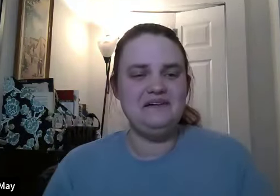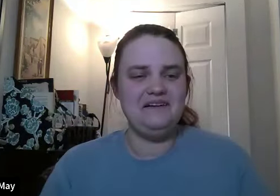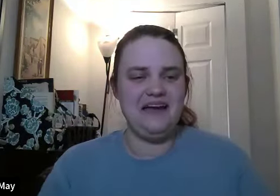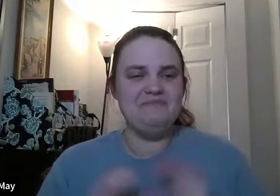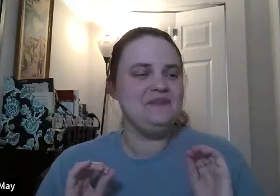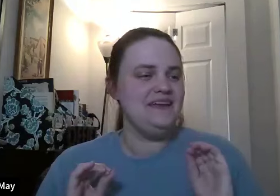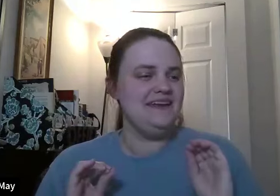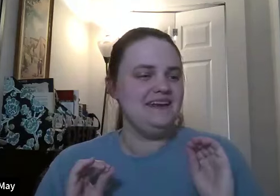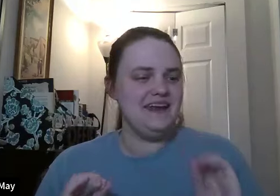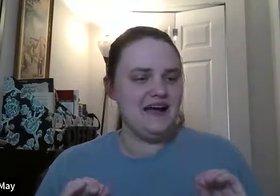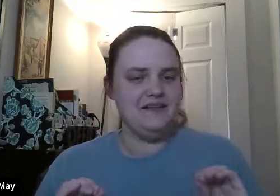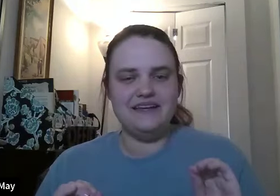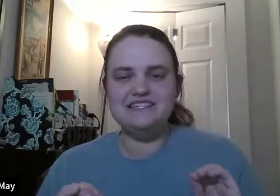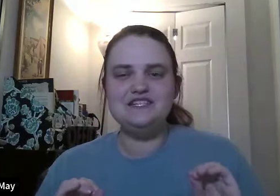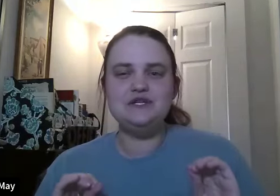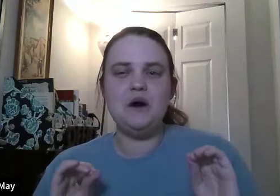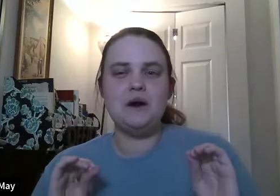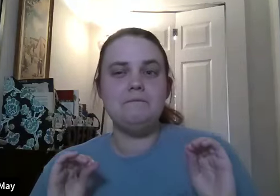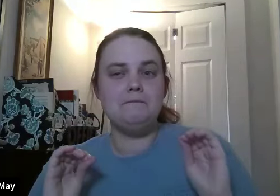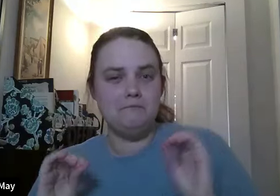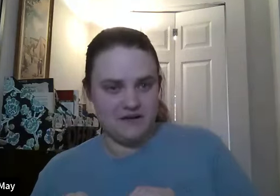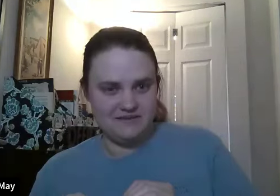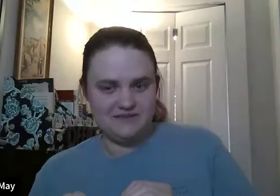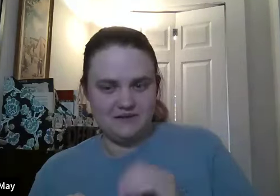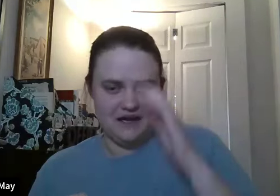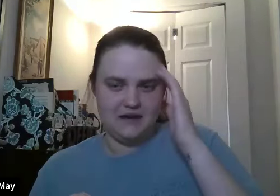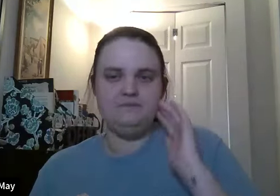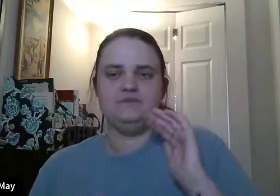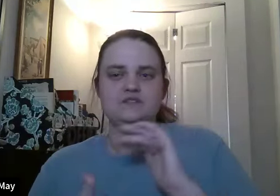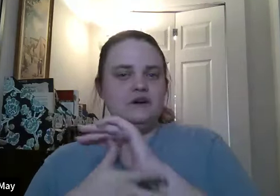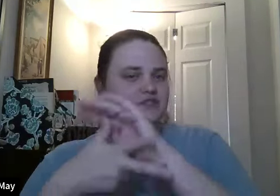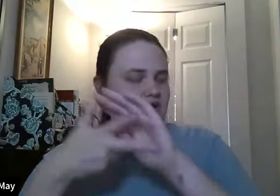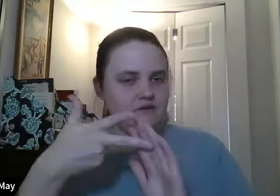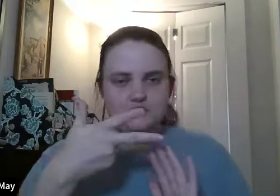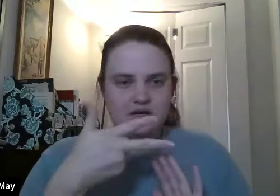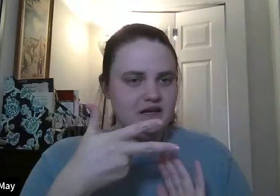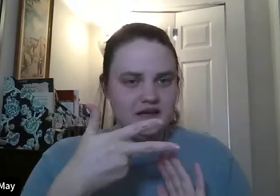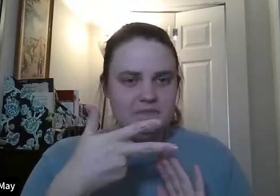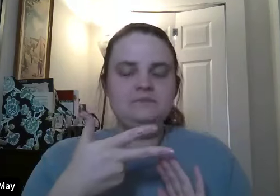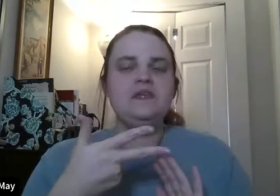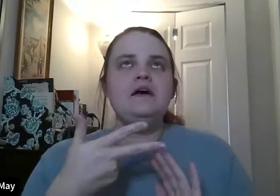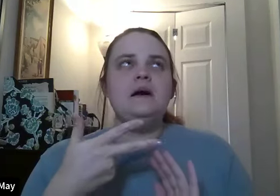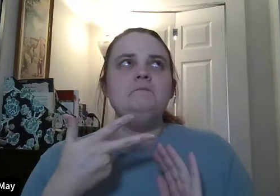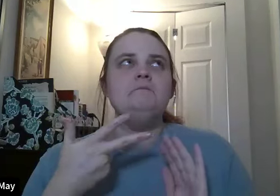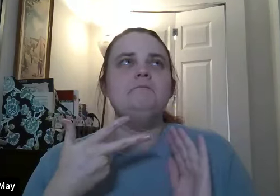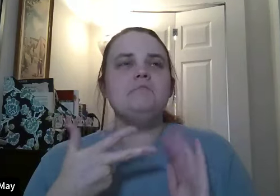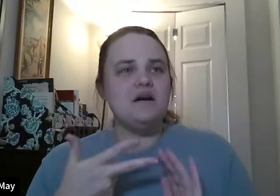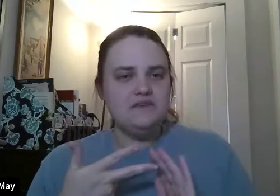Okay. Now let's do our months. Okay. So we're going to do kind of our 3 again. Month is